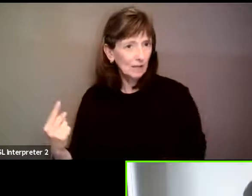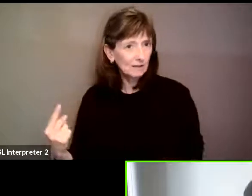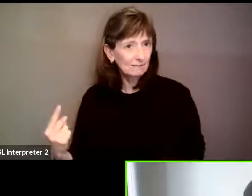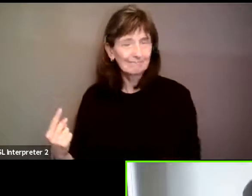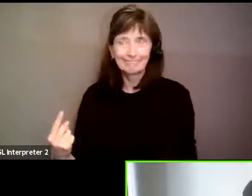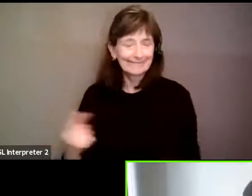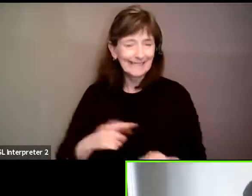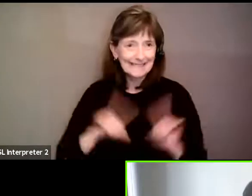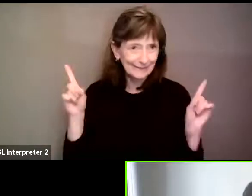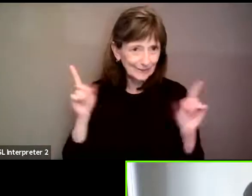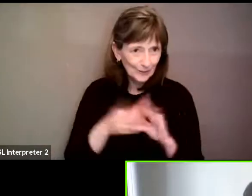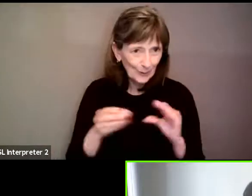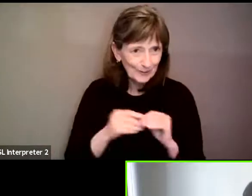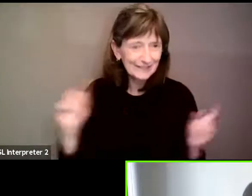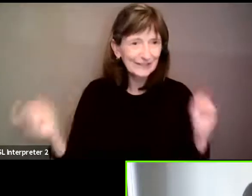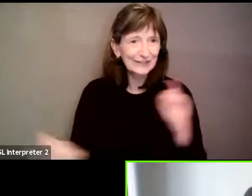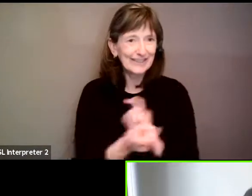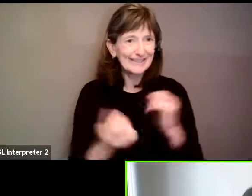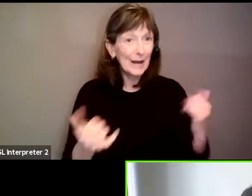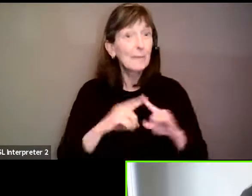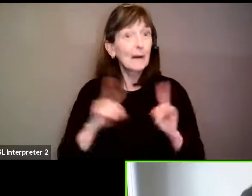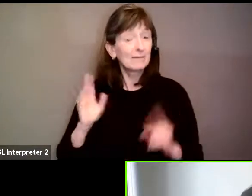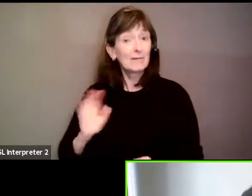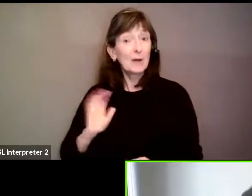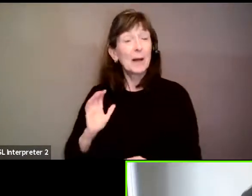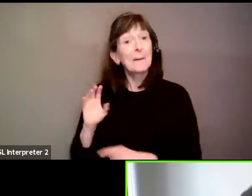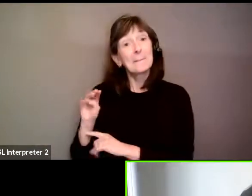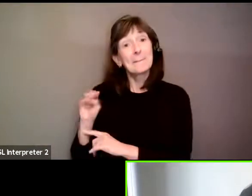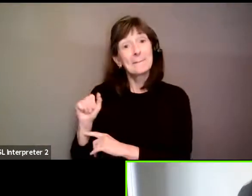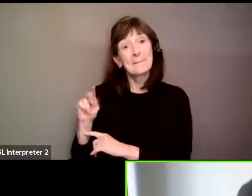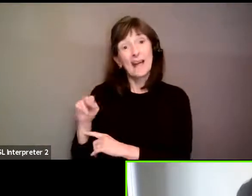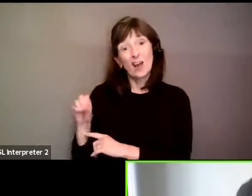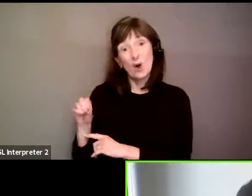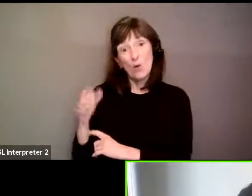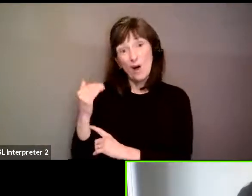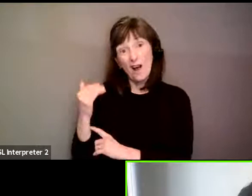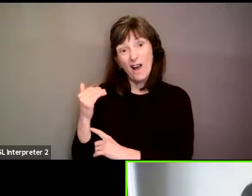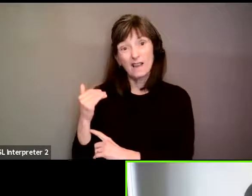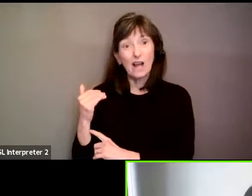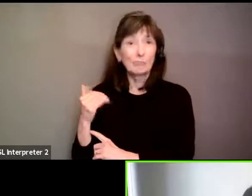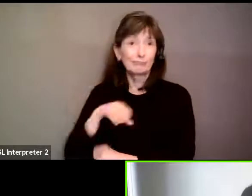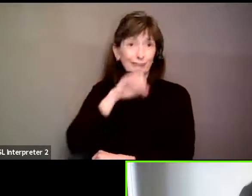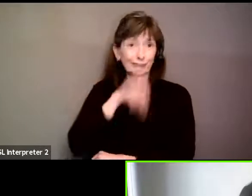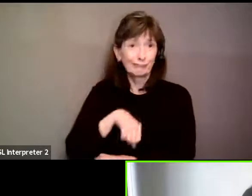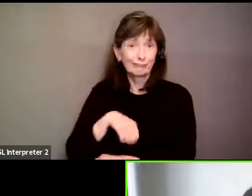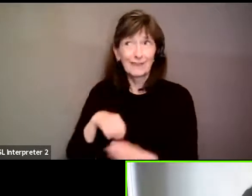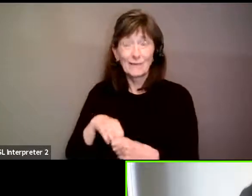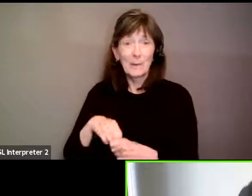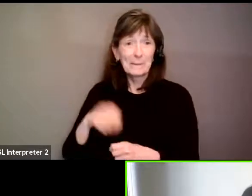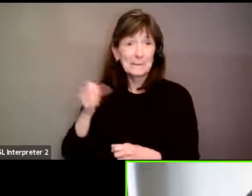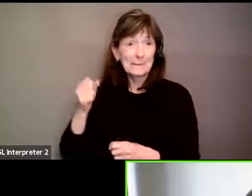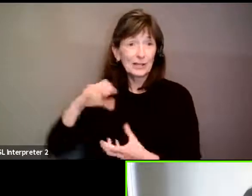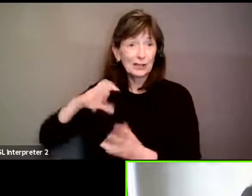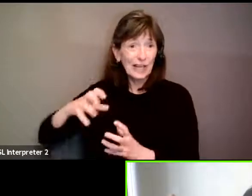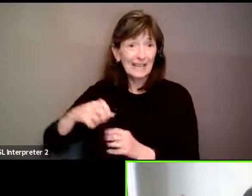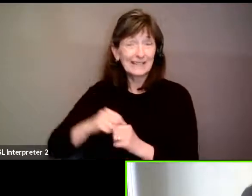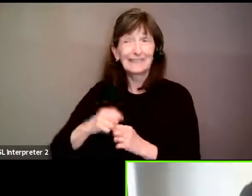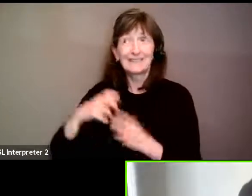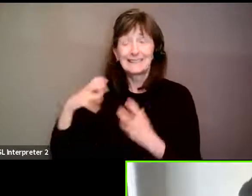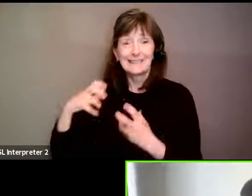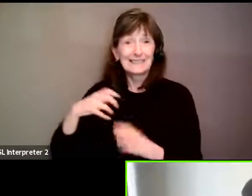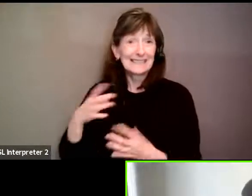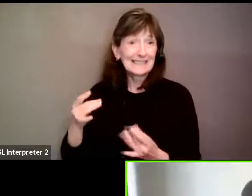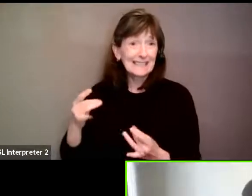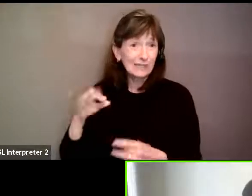changed. And mangoes, because they're the best fruit in bubble tea, milkshakes, lassi, everything, sticky